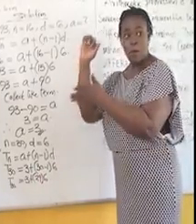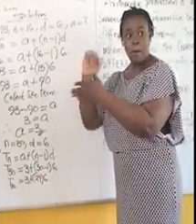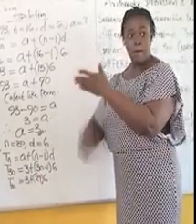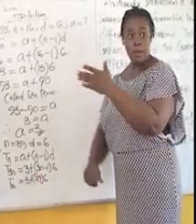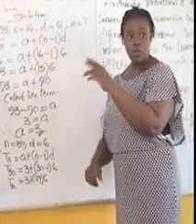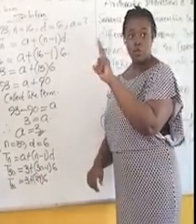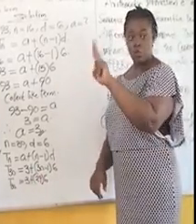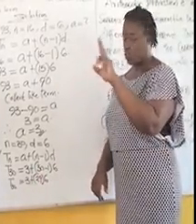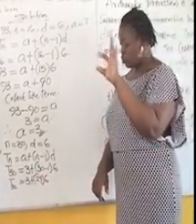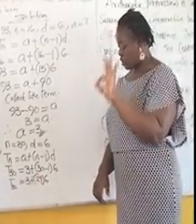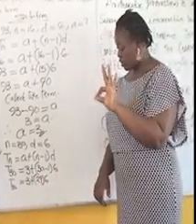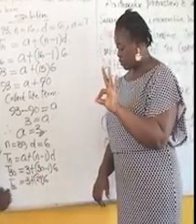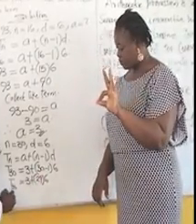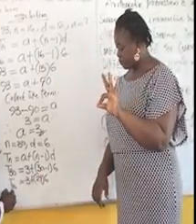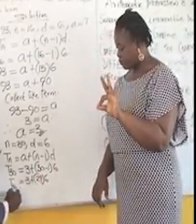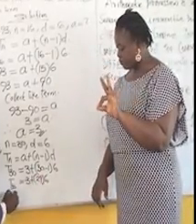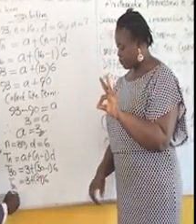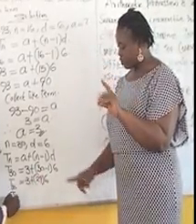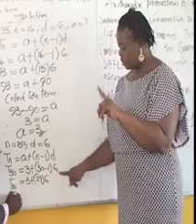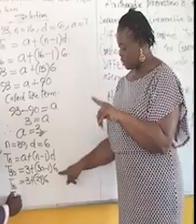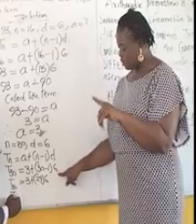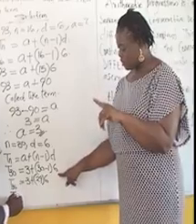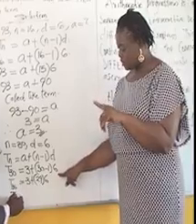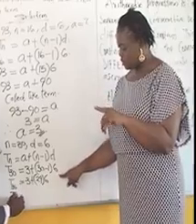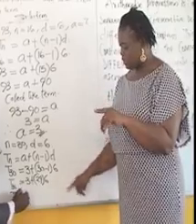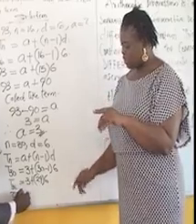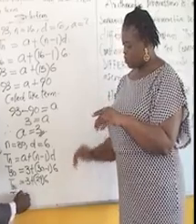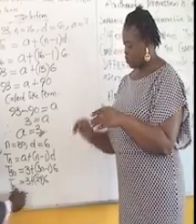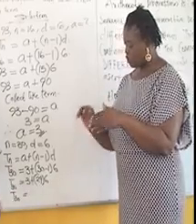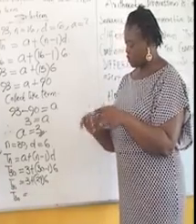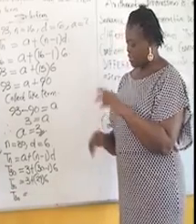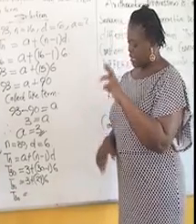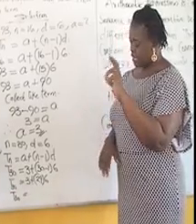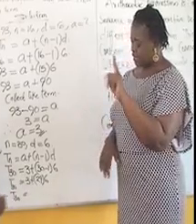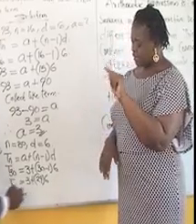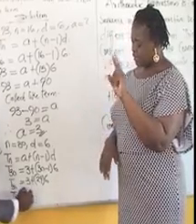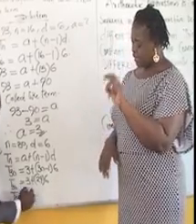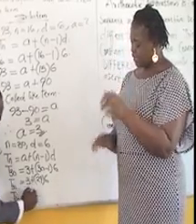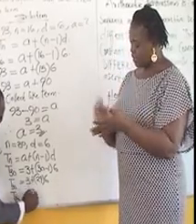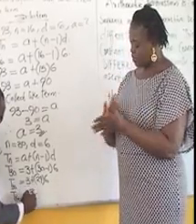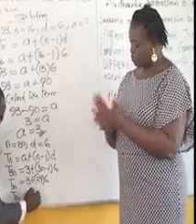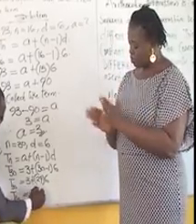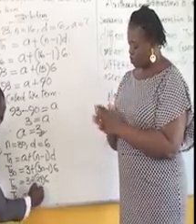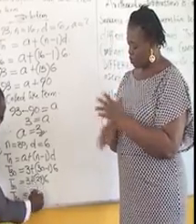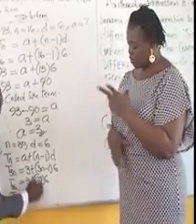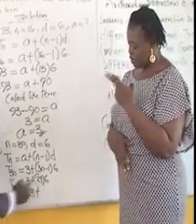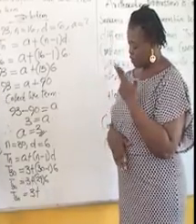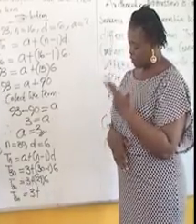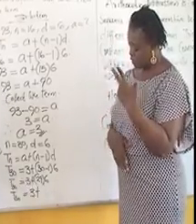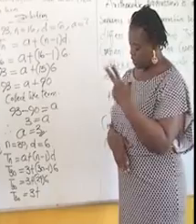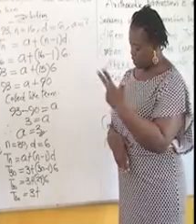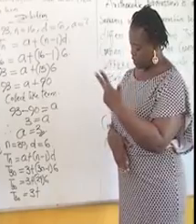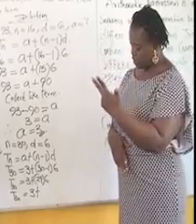Bracket 6. We're going further. T30 will be equals to 3